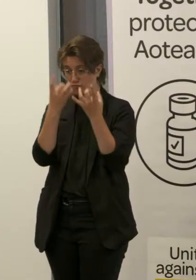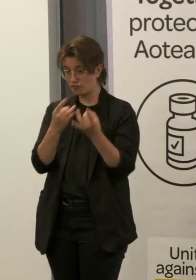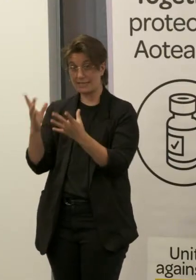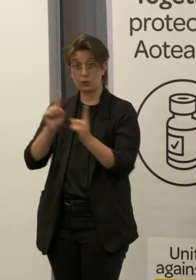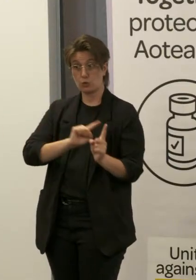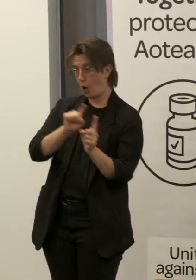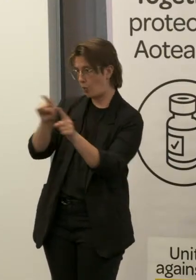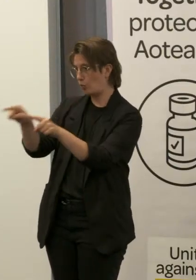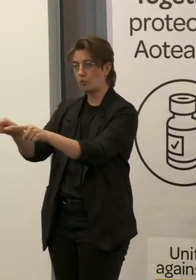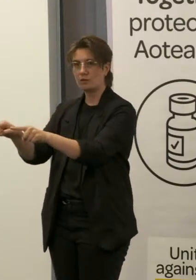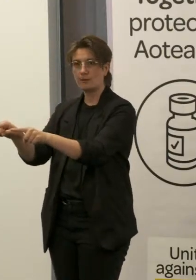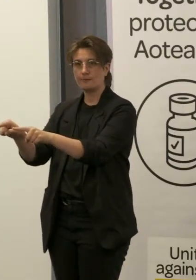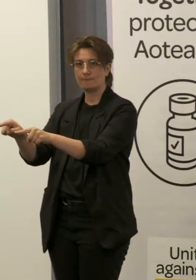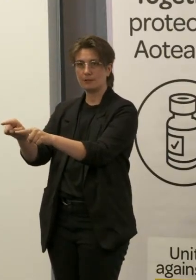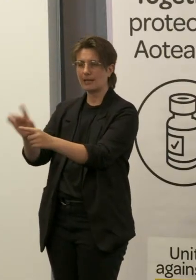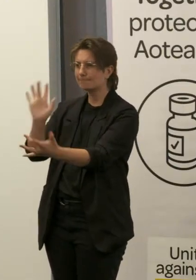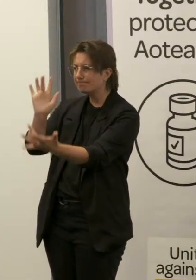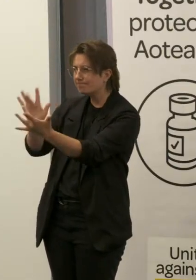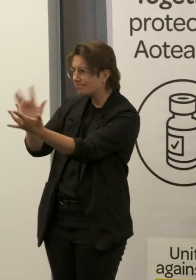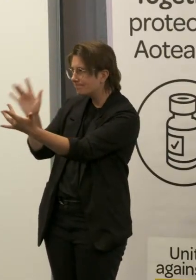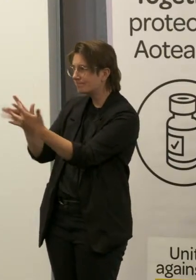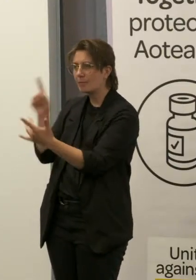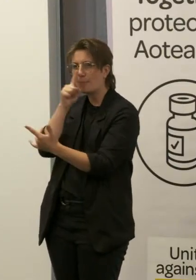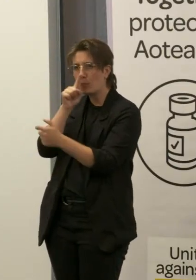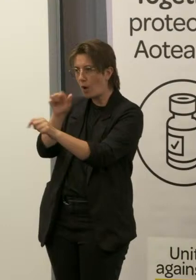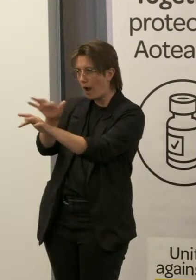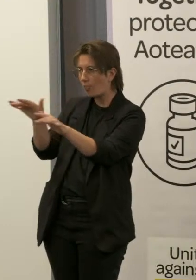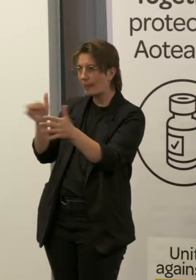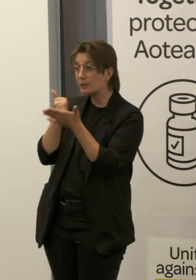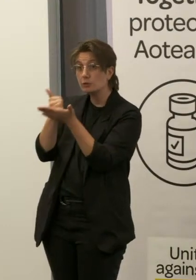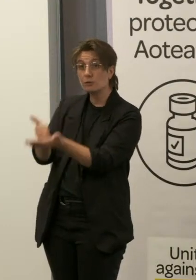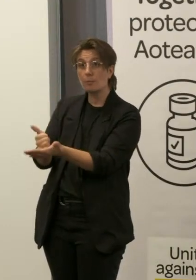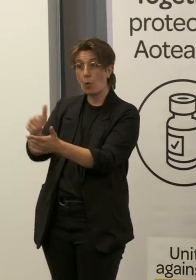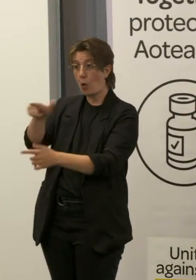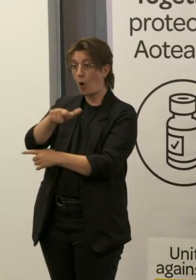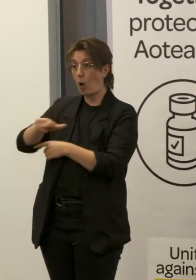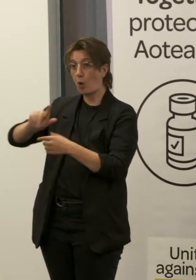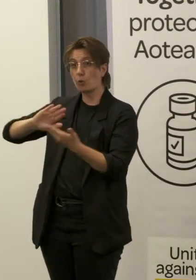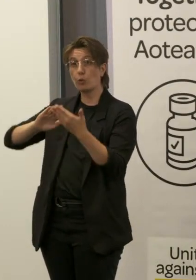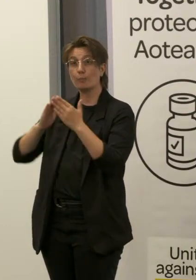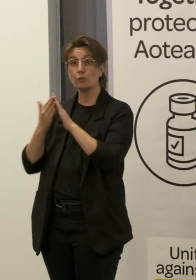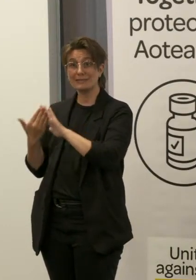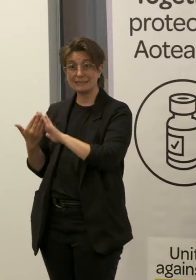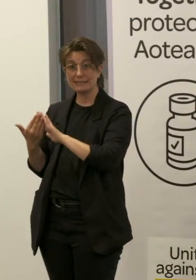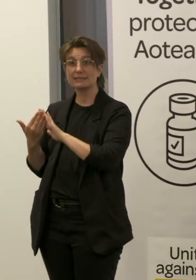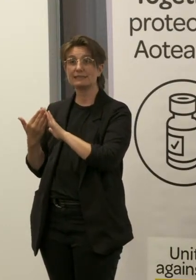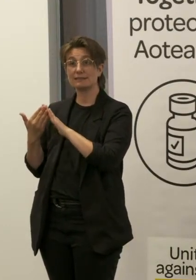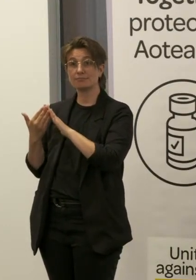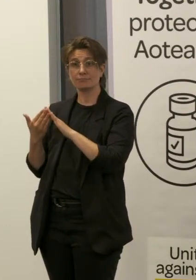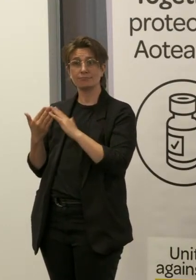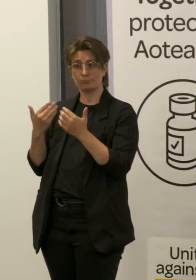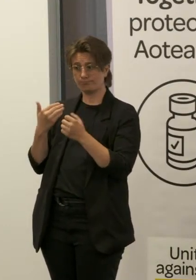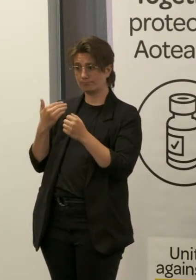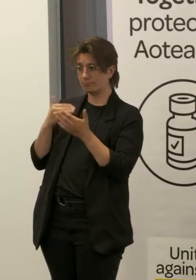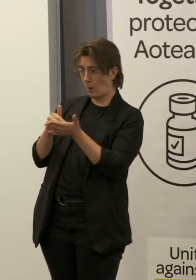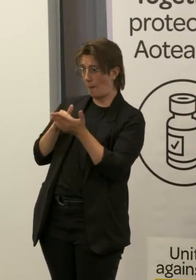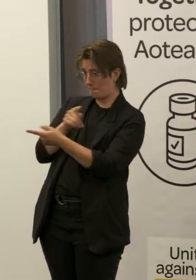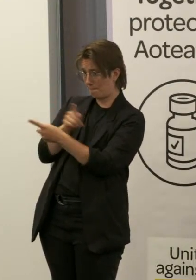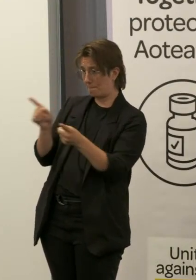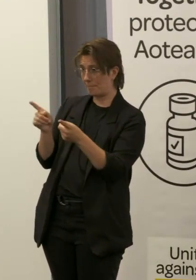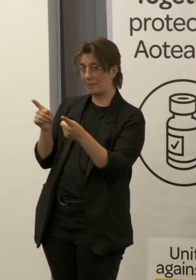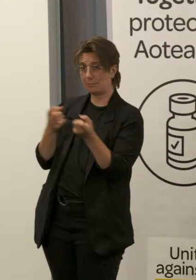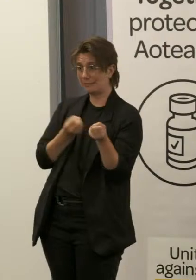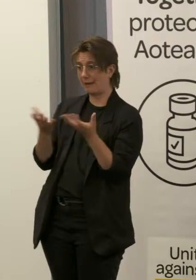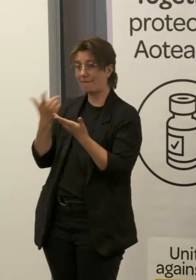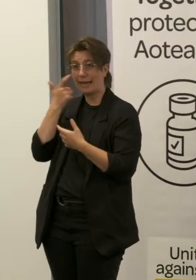role is to support local communities to deliver the care they know is needed within their areas.